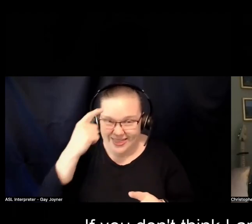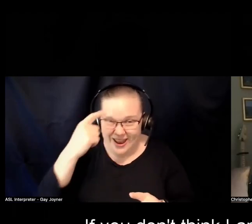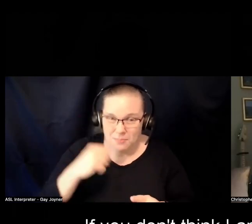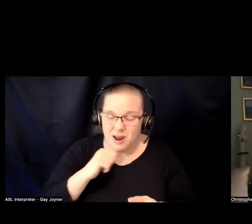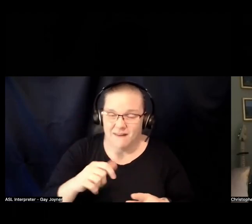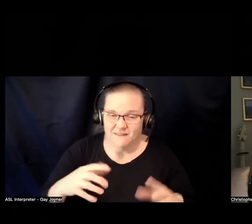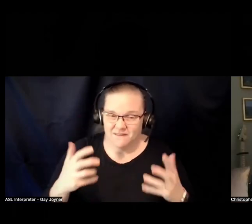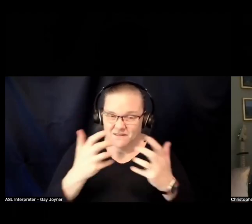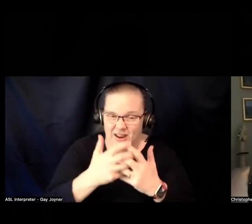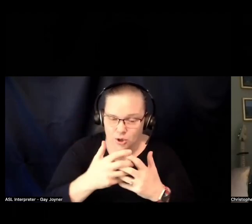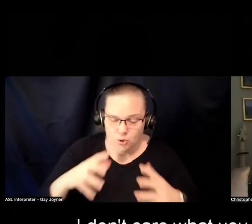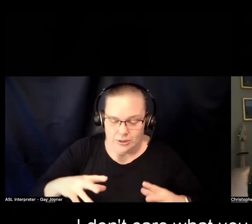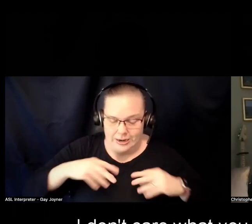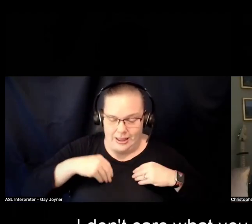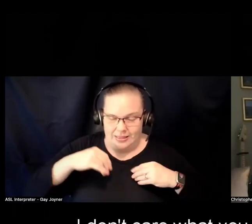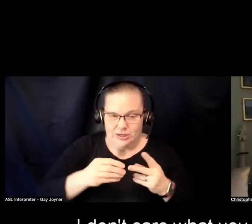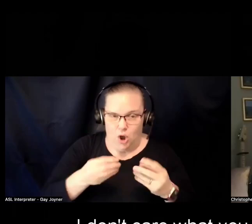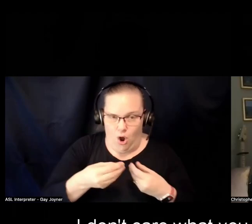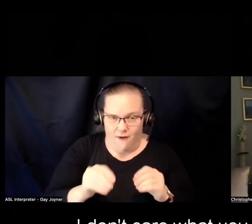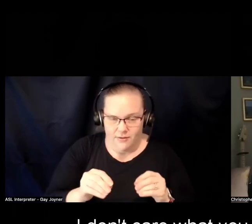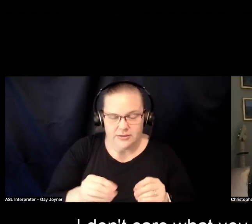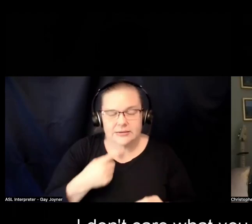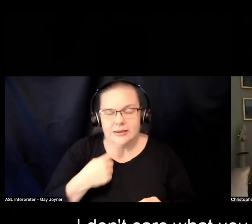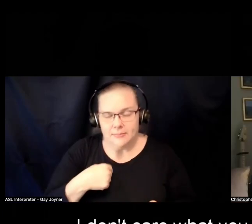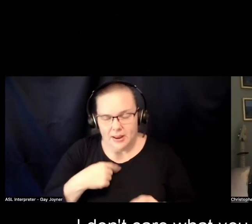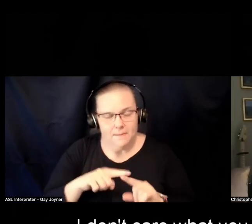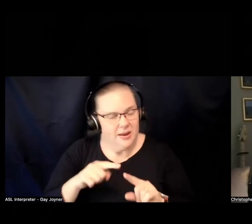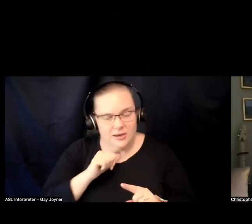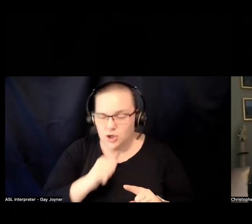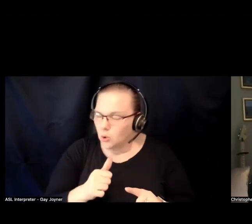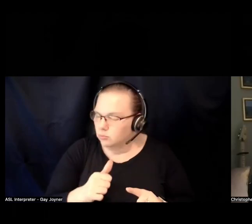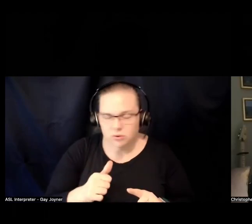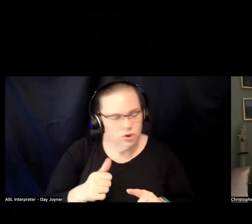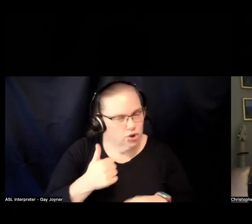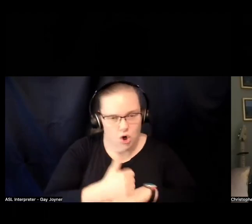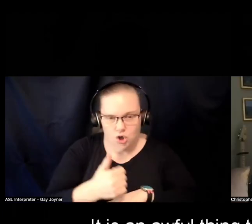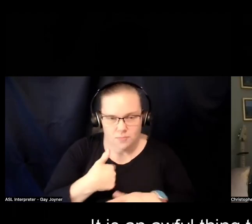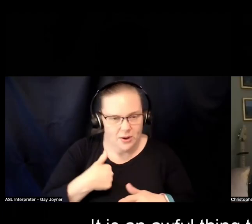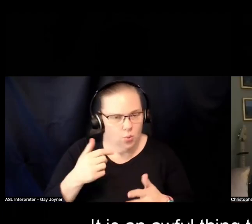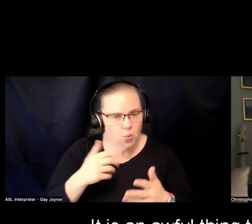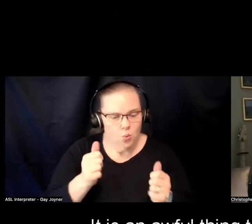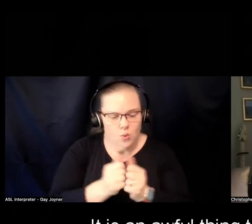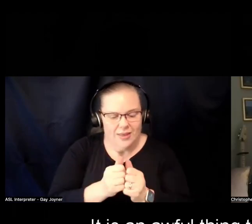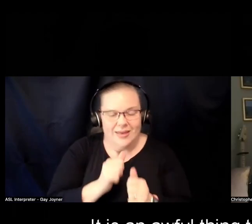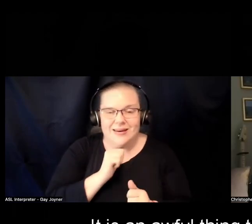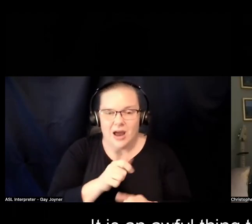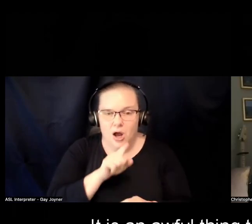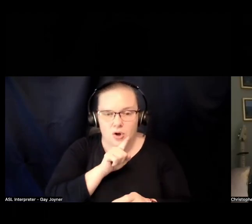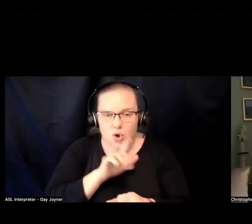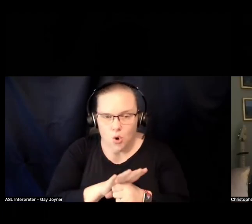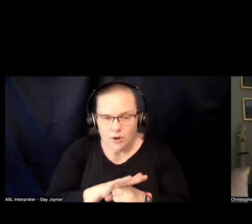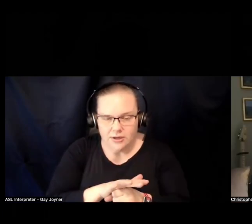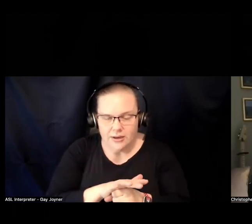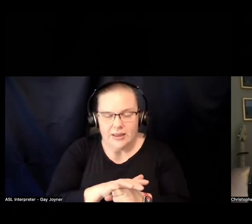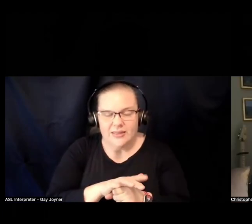take this office, say so. I don't care what you charge me with, but not disloyalty. Don't do that, Senator. It is an awful thing to carry around with you."